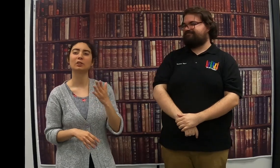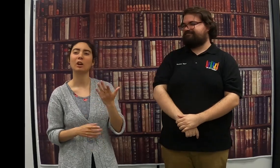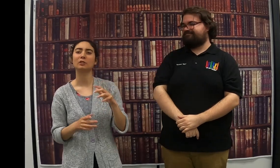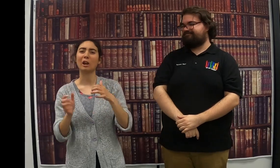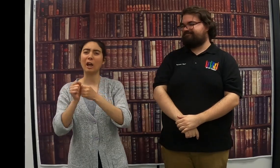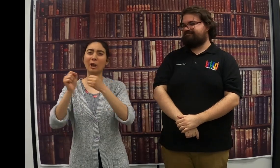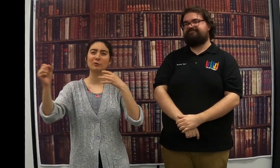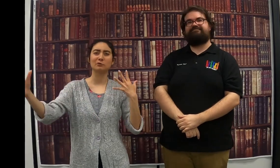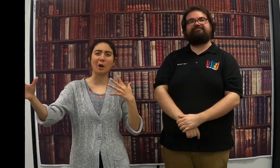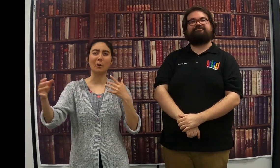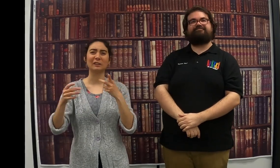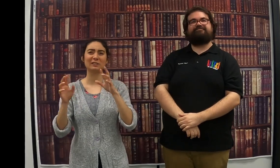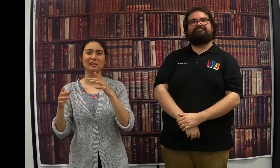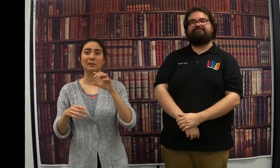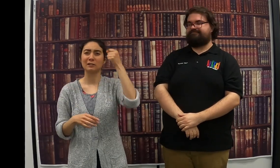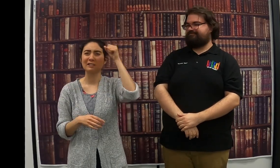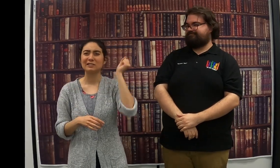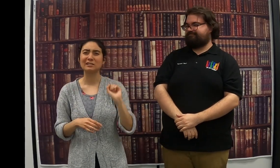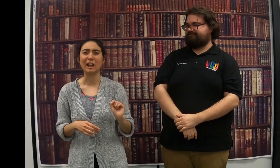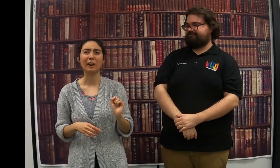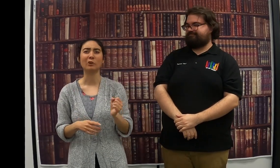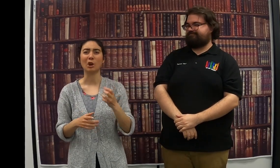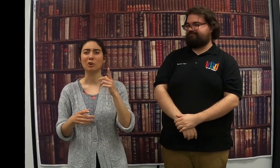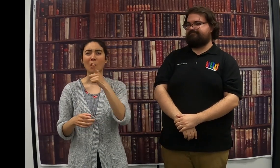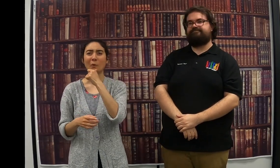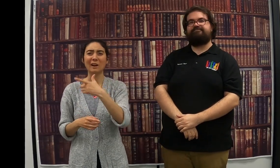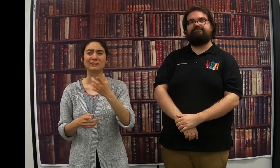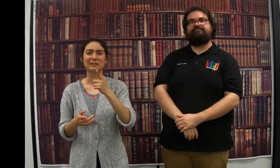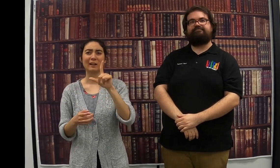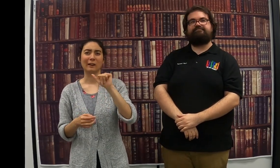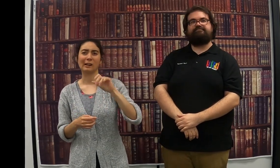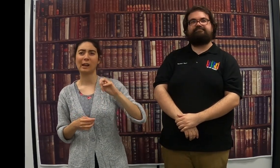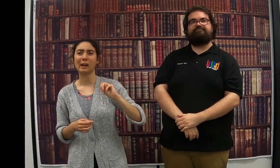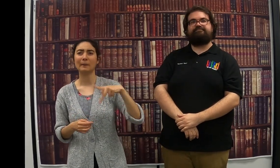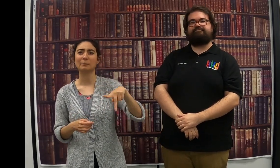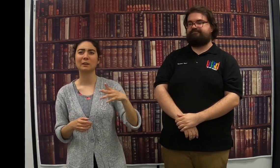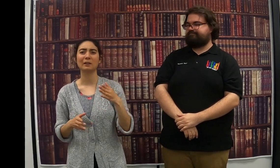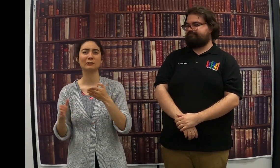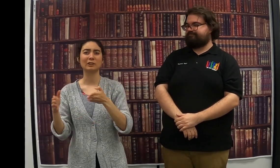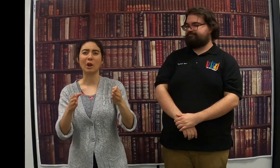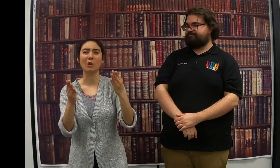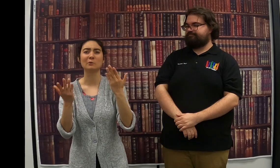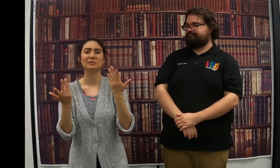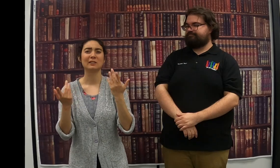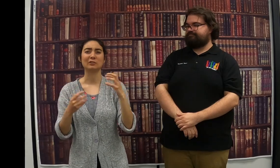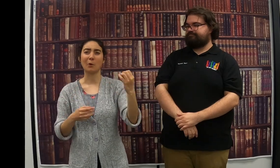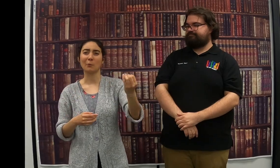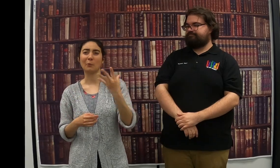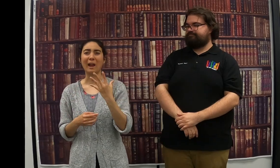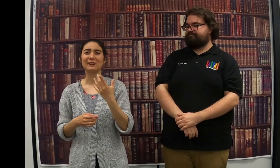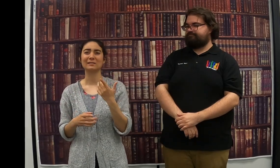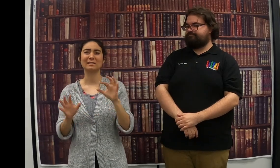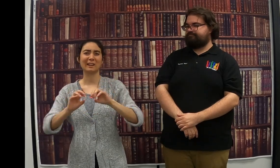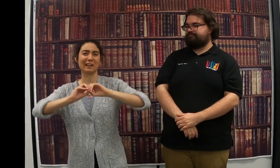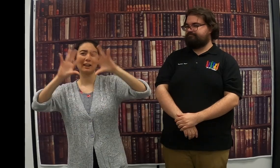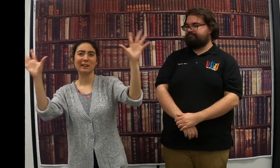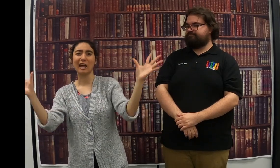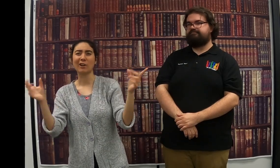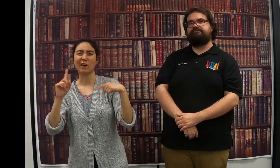silver sphere, whose intense lamp narrows in the white dawn clear, until we hardly see, we feel that it is